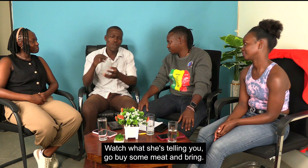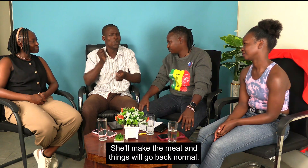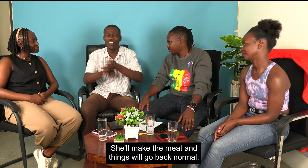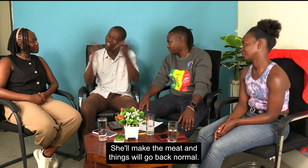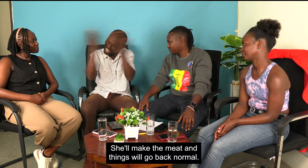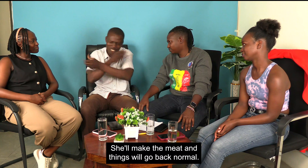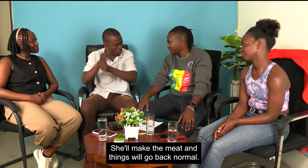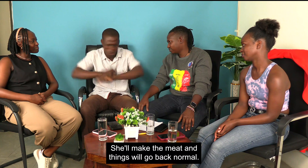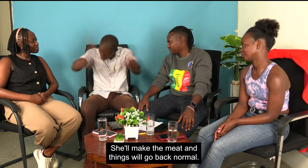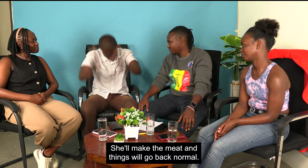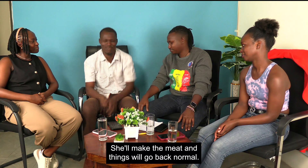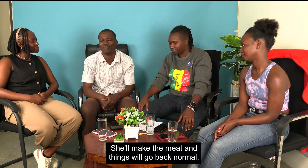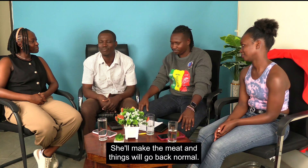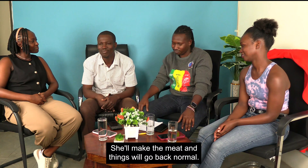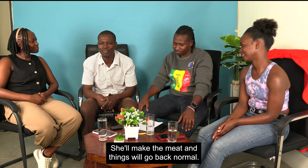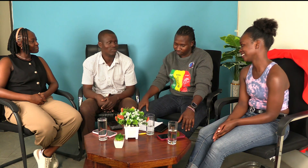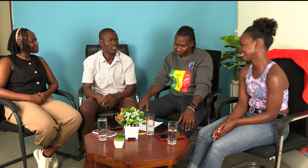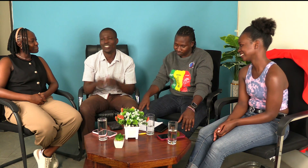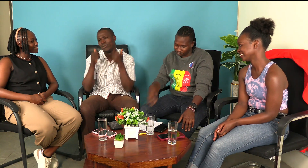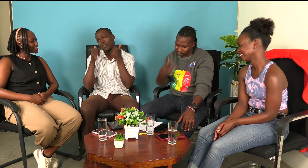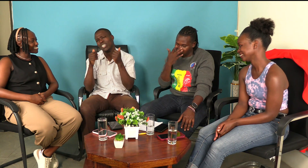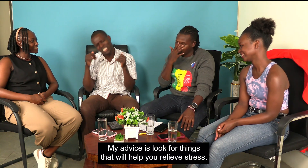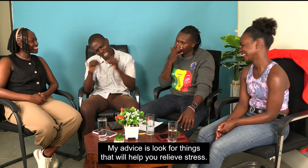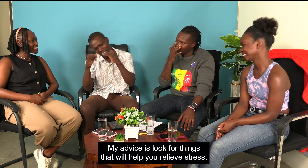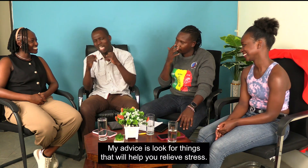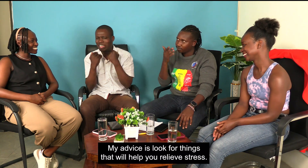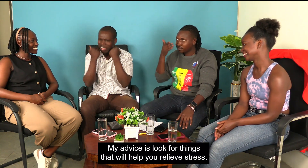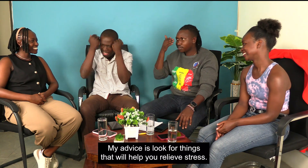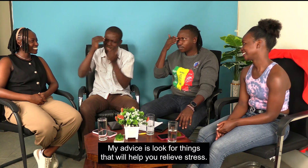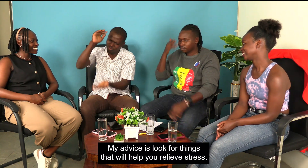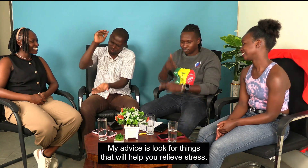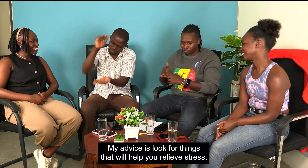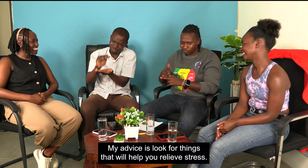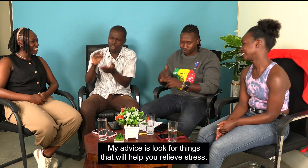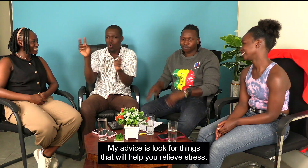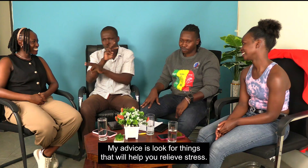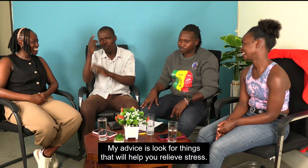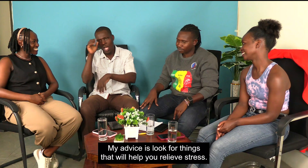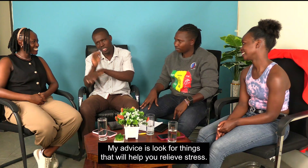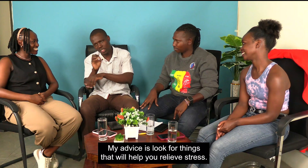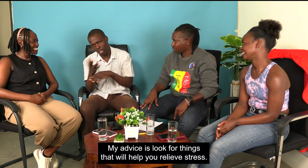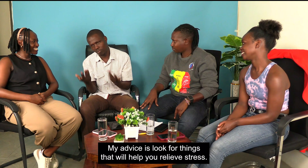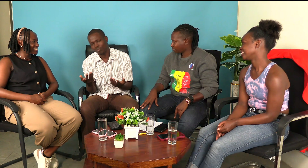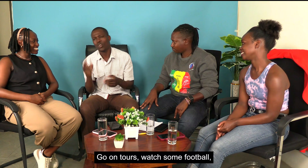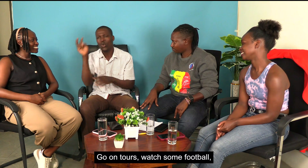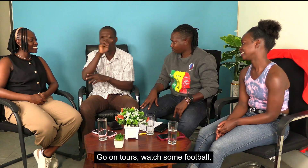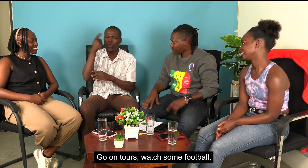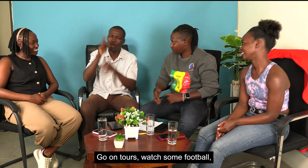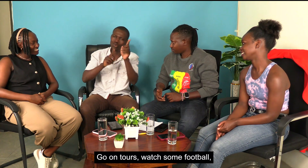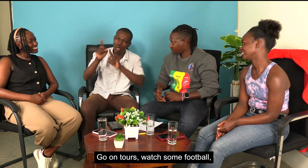go buy some meat and come and cook so that everything can go well. Try that, and so that it can reduce your mental and it can reduce